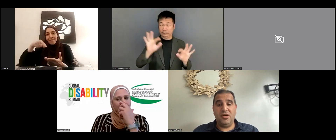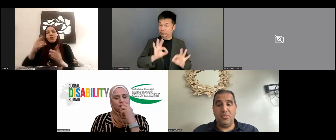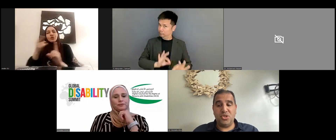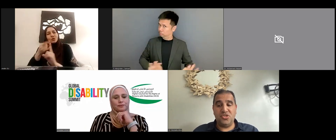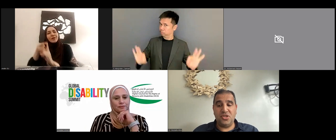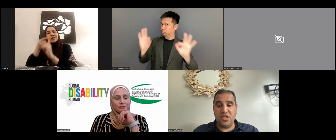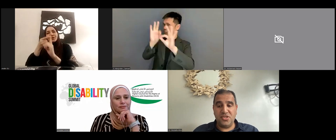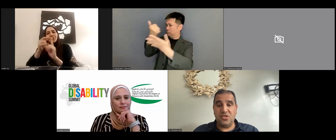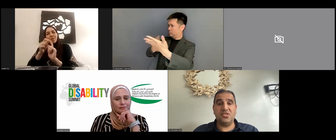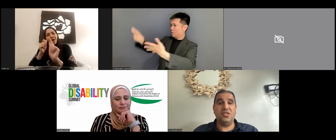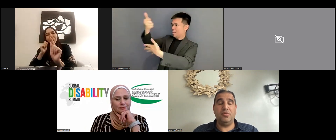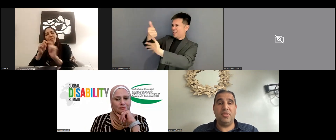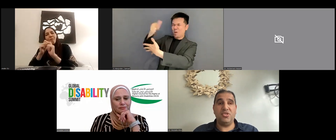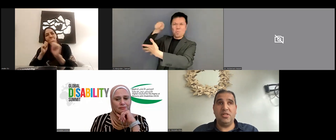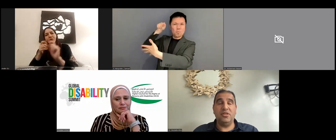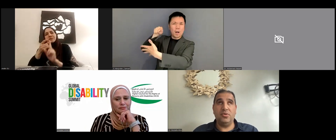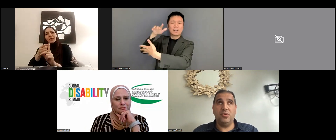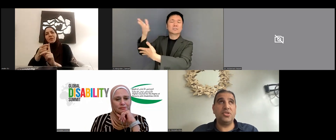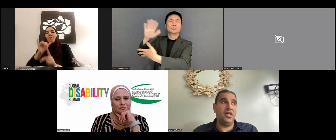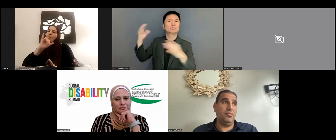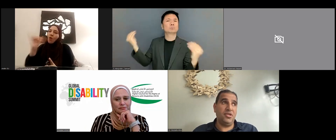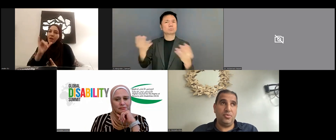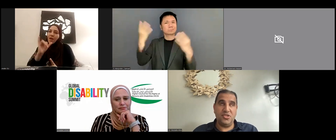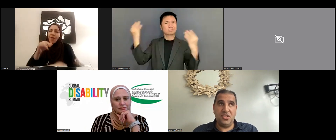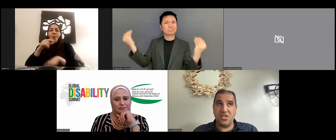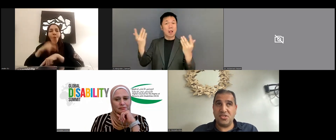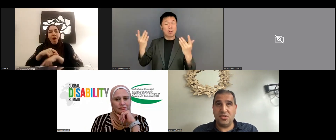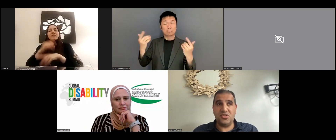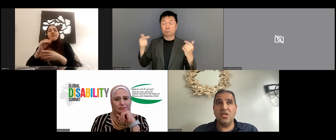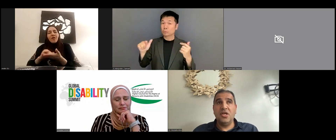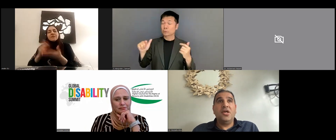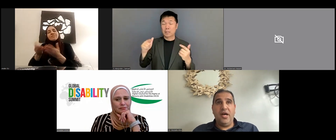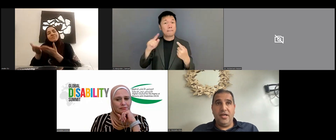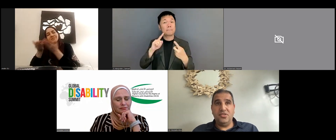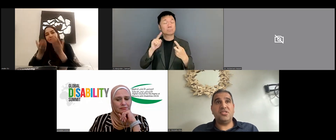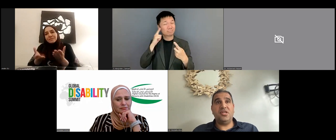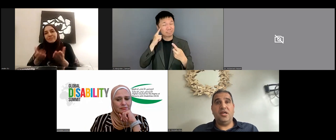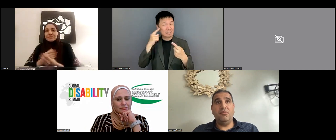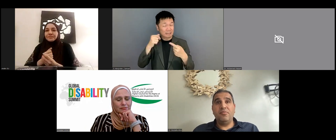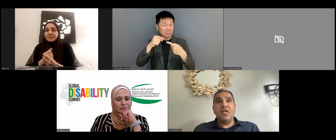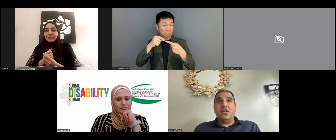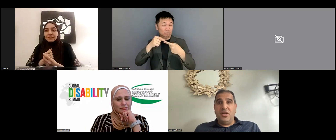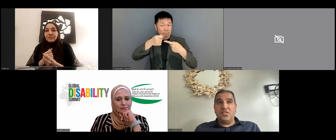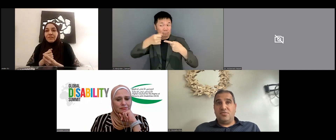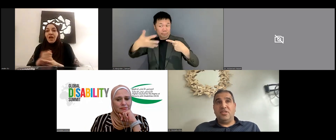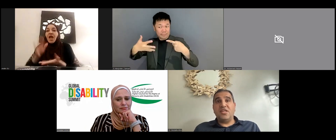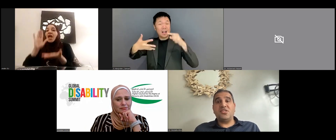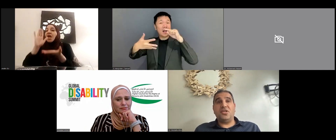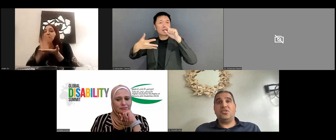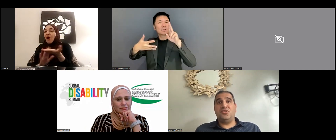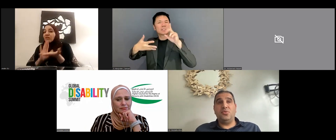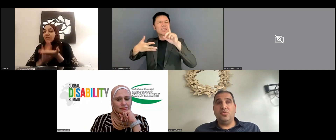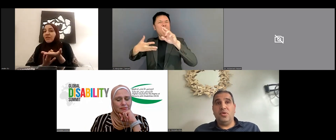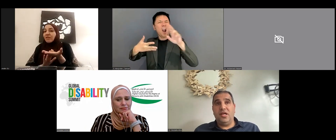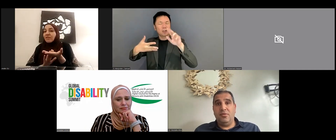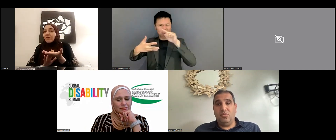is emergency crisis, namely as well, or in other words, disasters. And it's